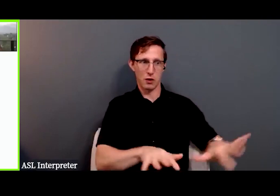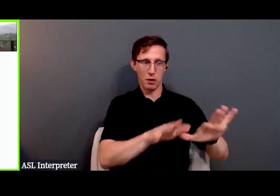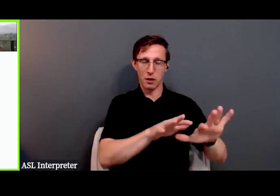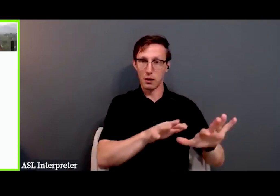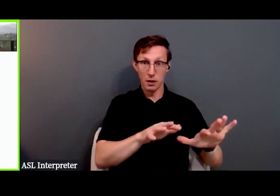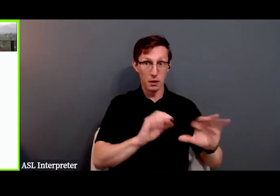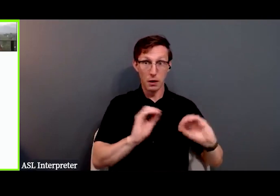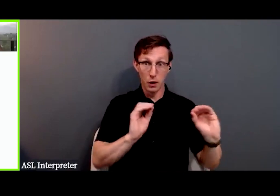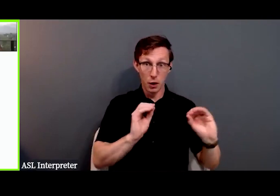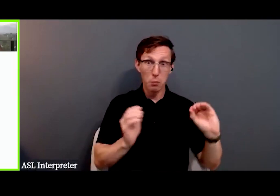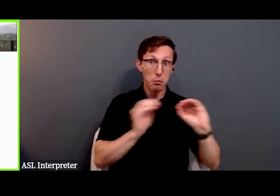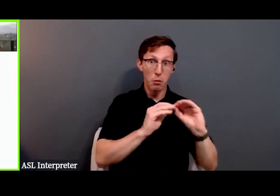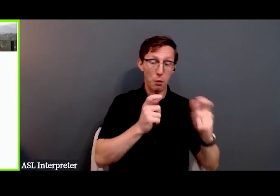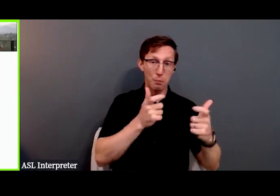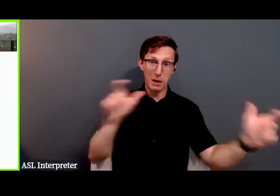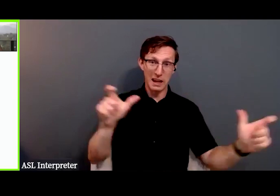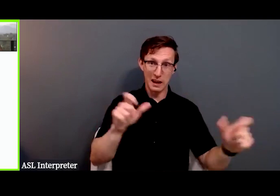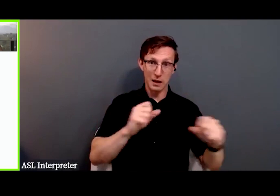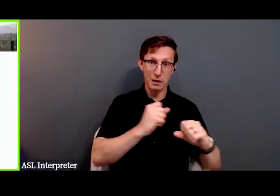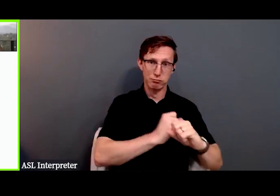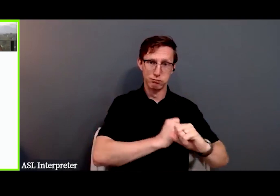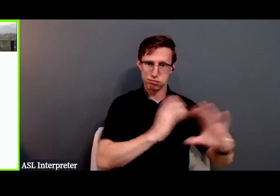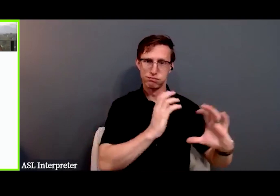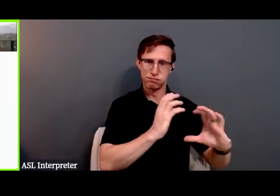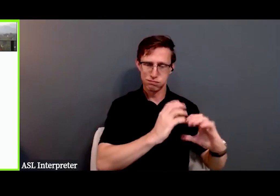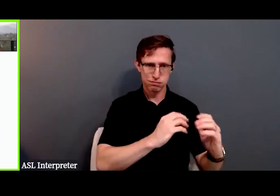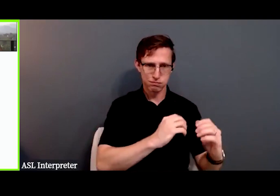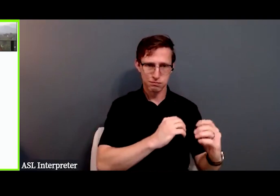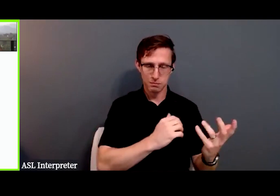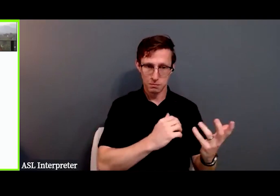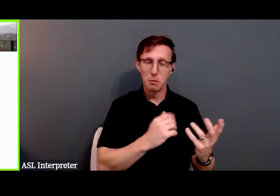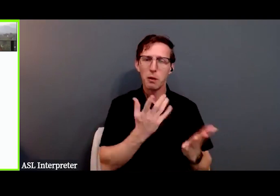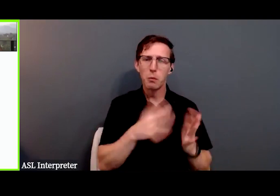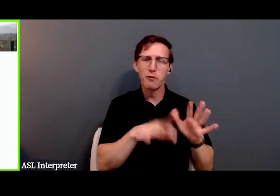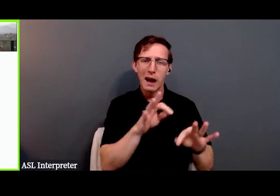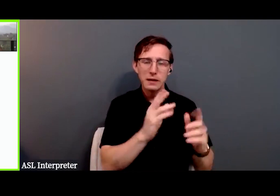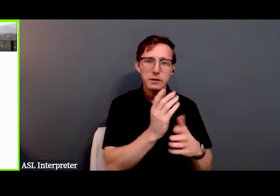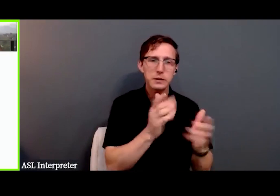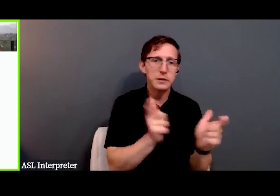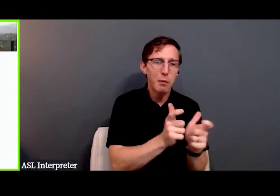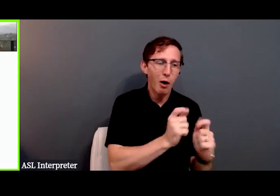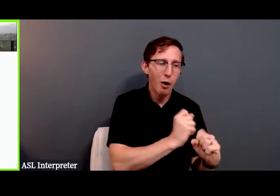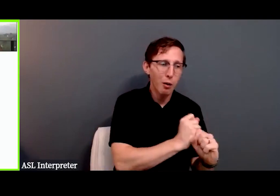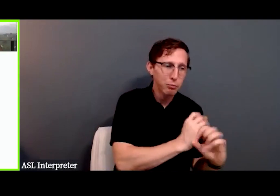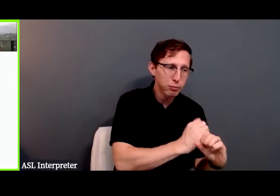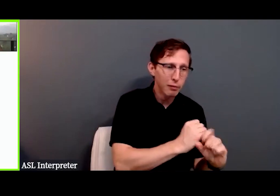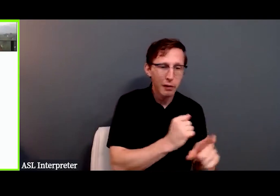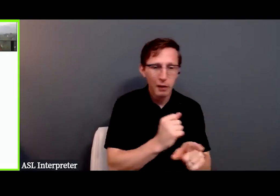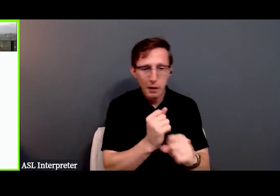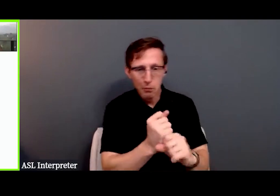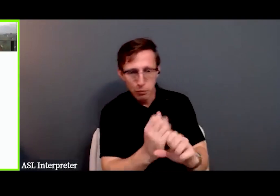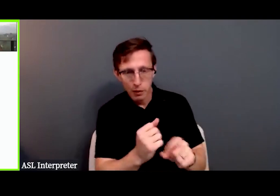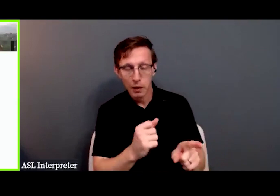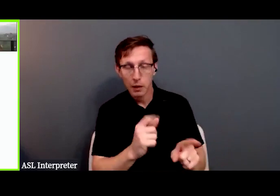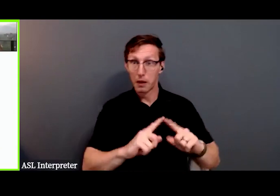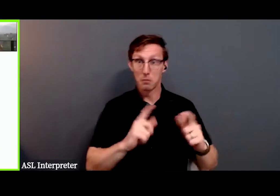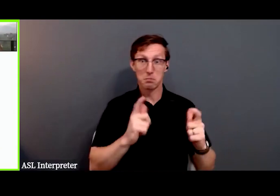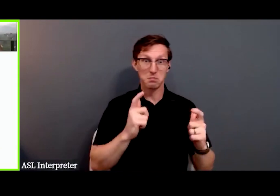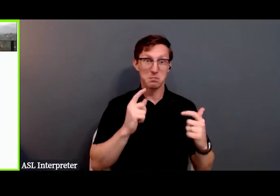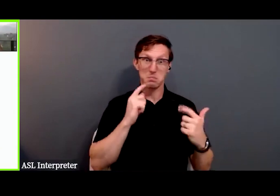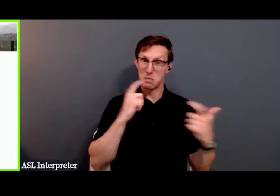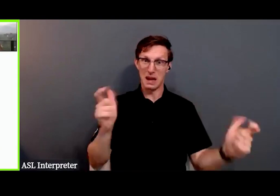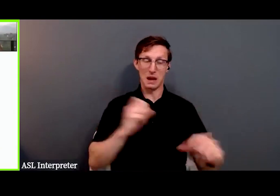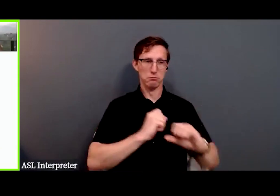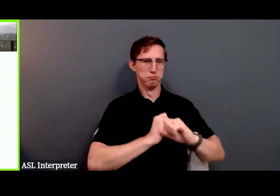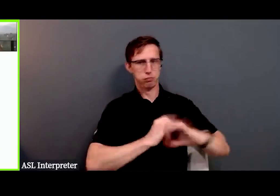Now, we may still find small breaks as we begin to recover, but that's great news for Mills River. I do want to note one thing. I want to